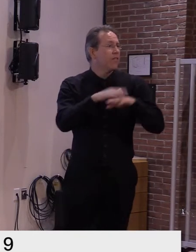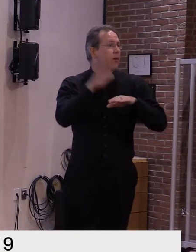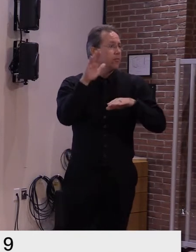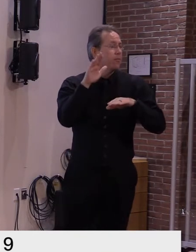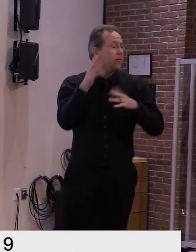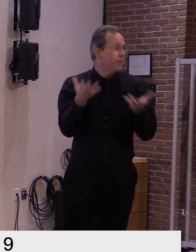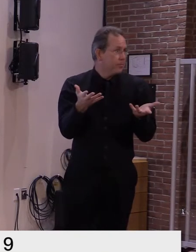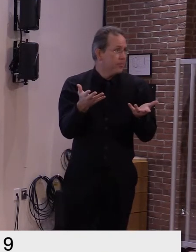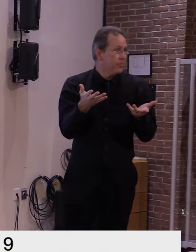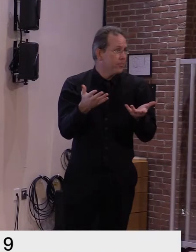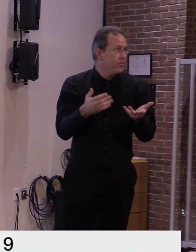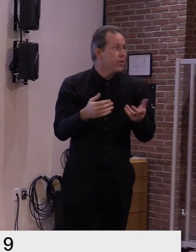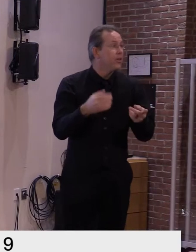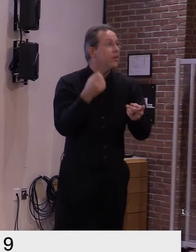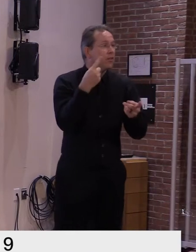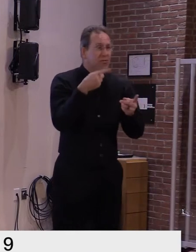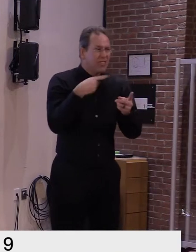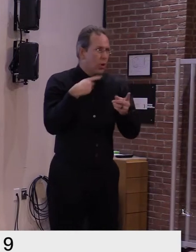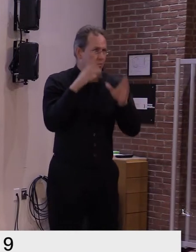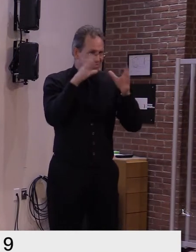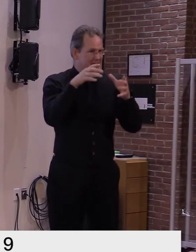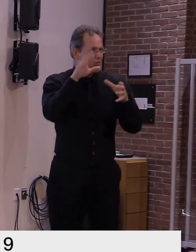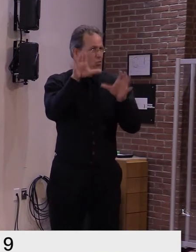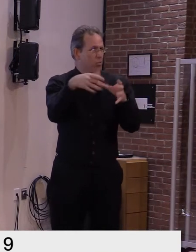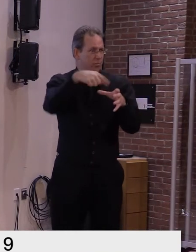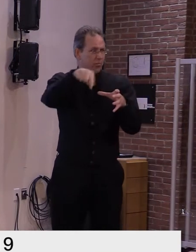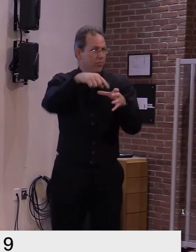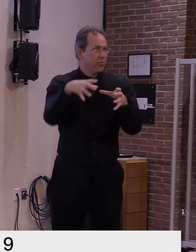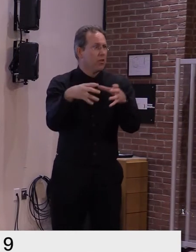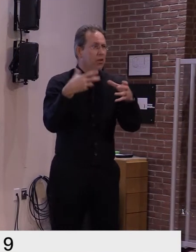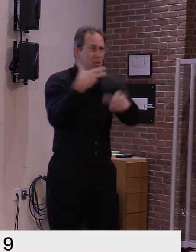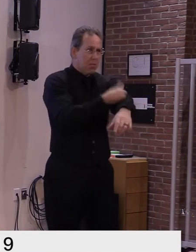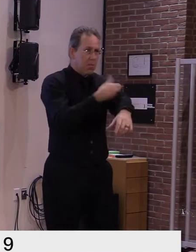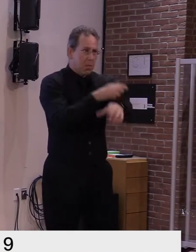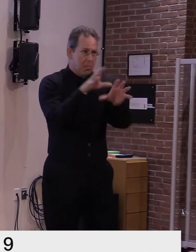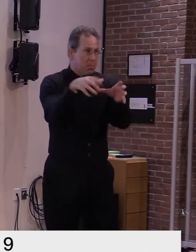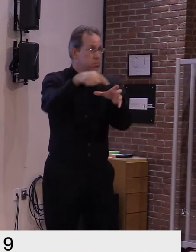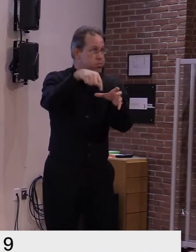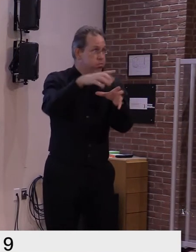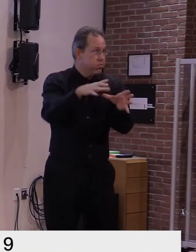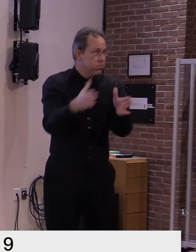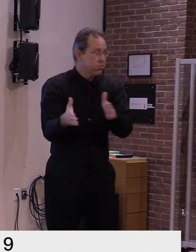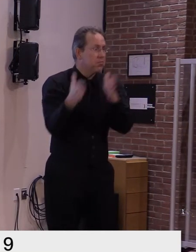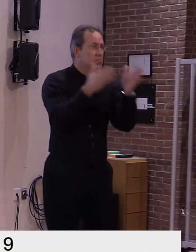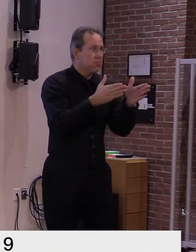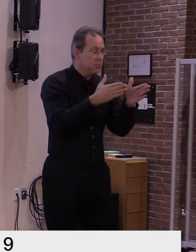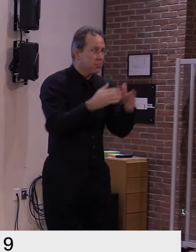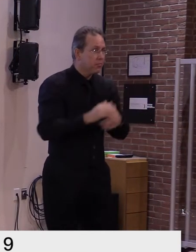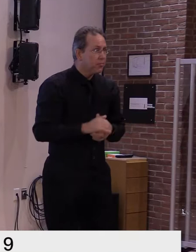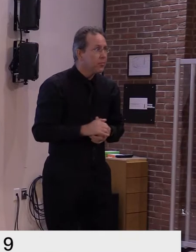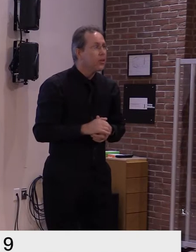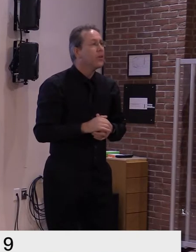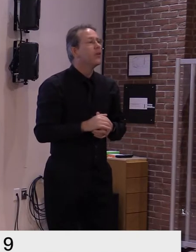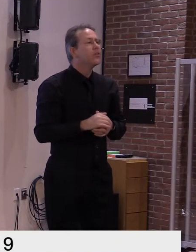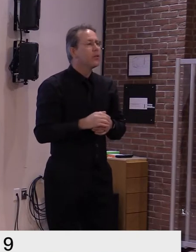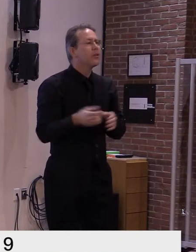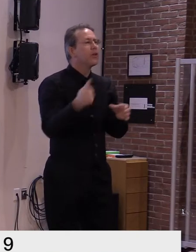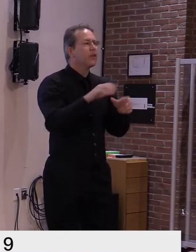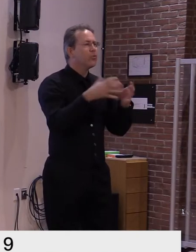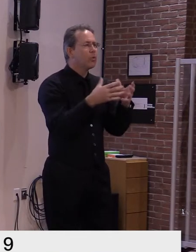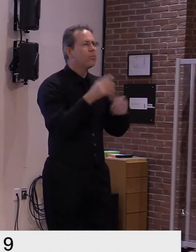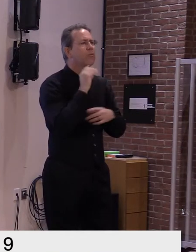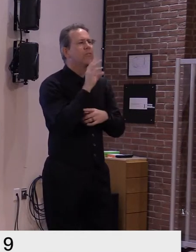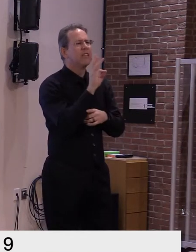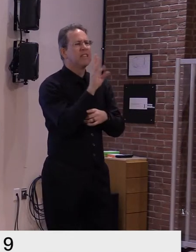we'll move on to 70 plus and then 65 plus. And in total, these three groups will comprise of